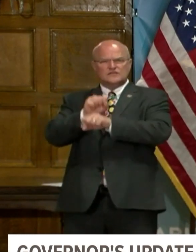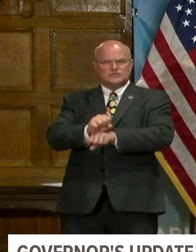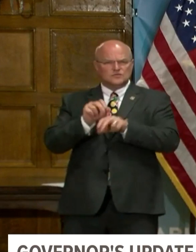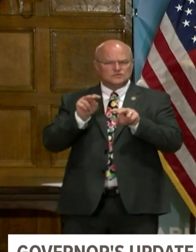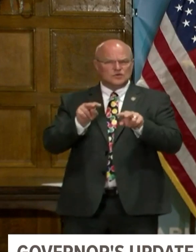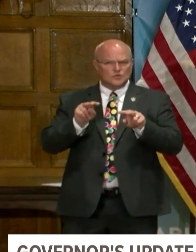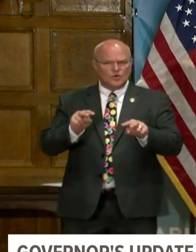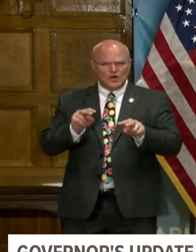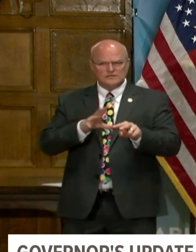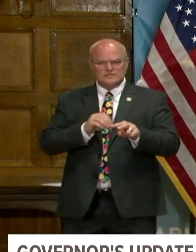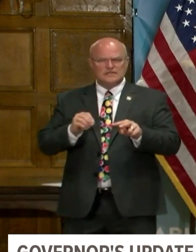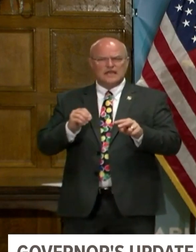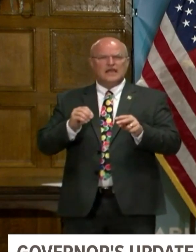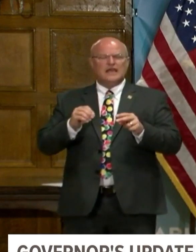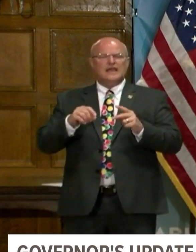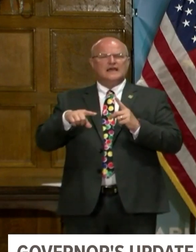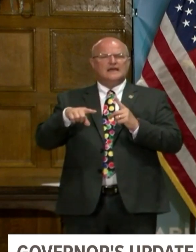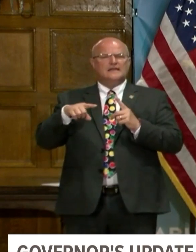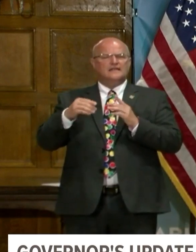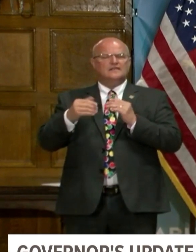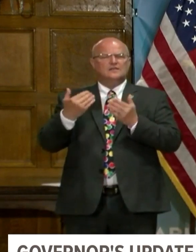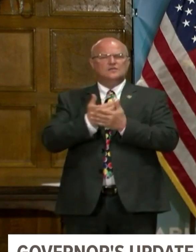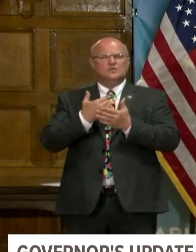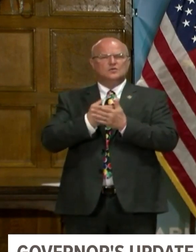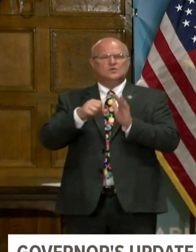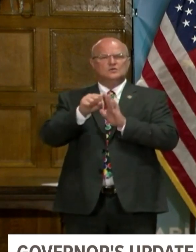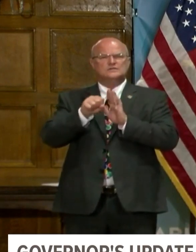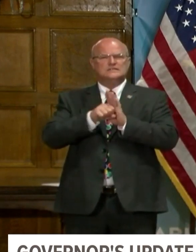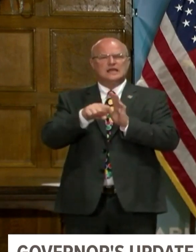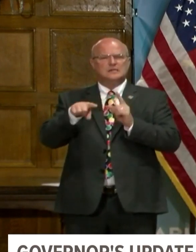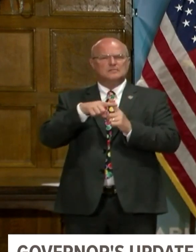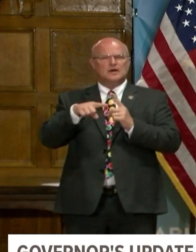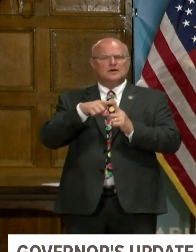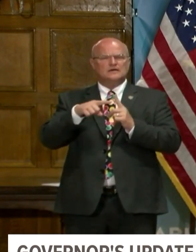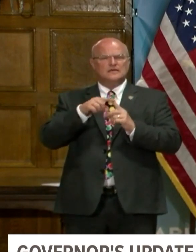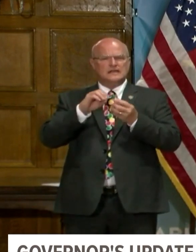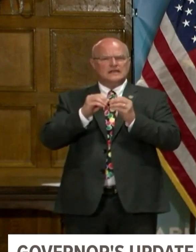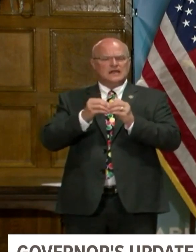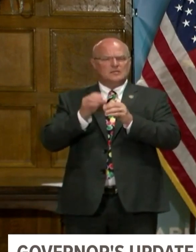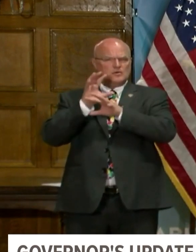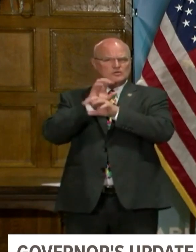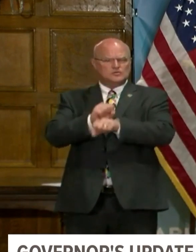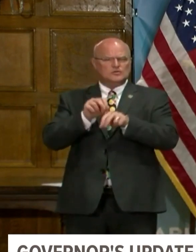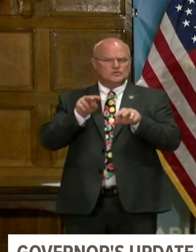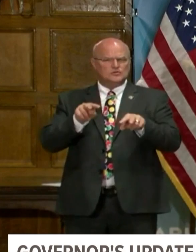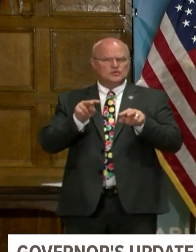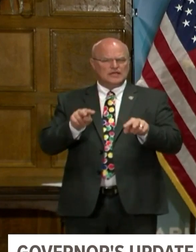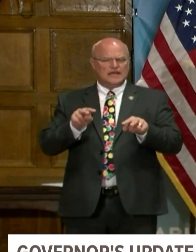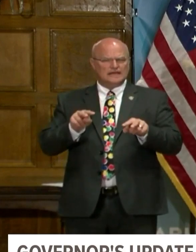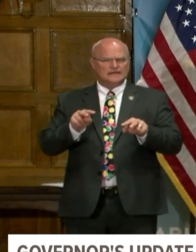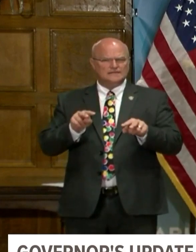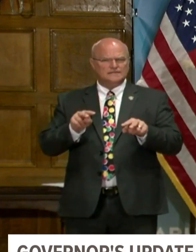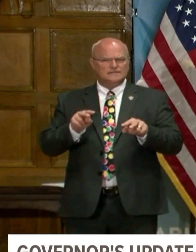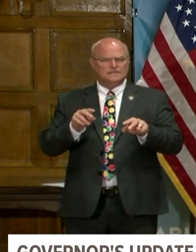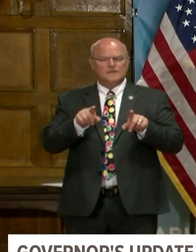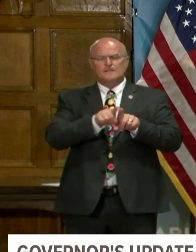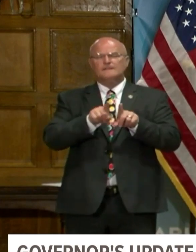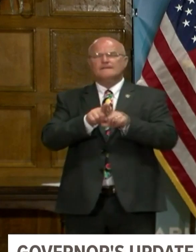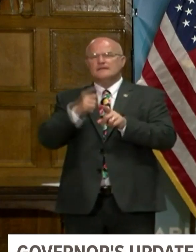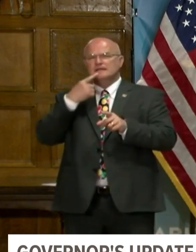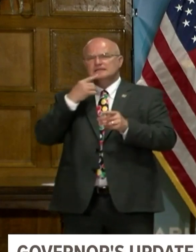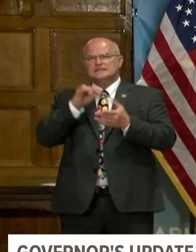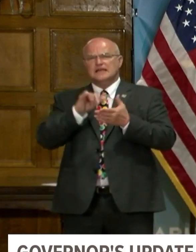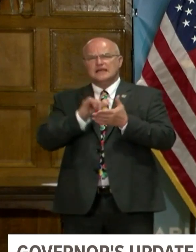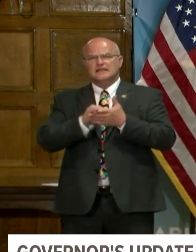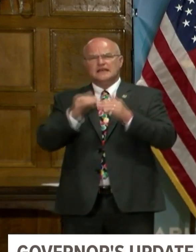watching, and you say positivity is one very important number and trend that you look at, would you also say